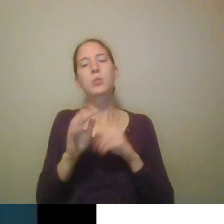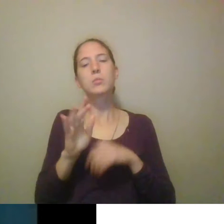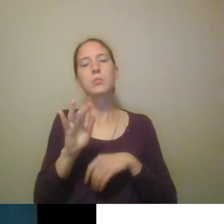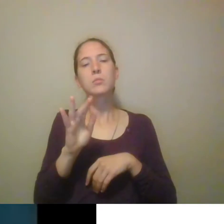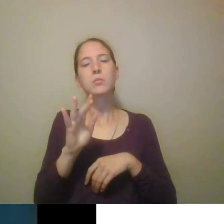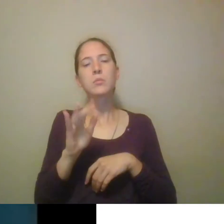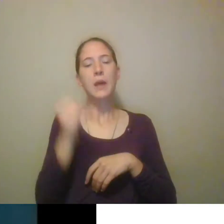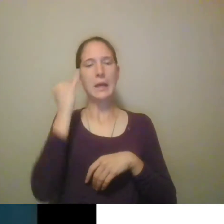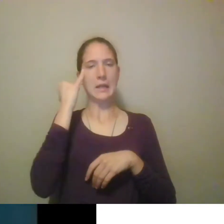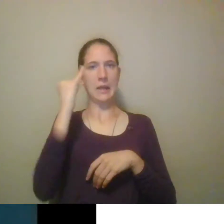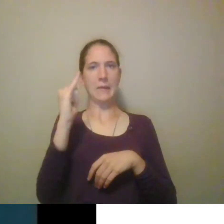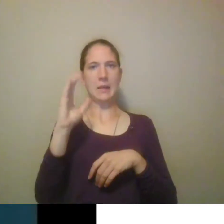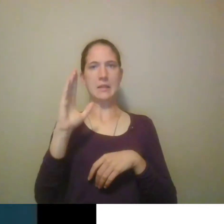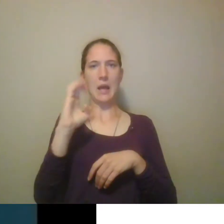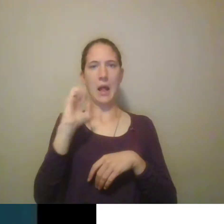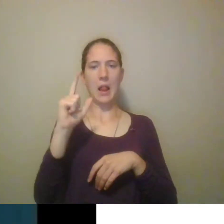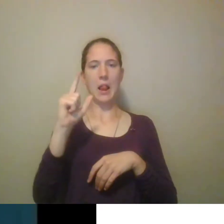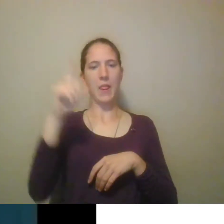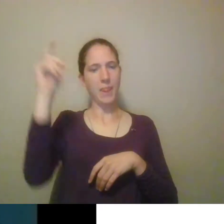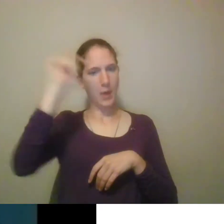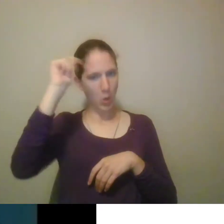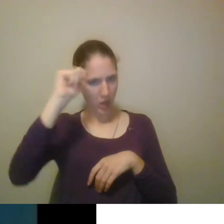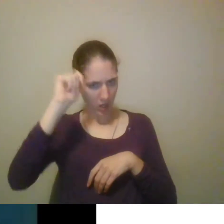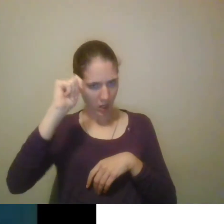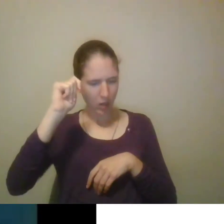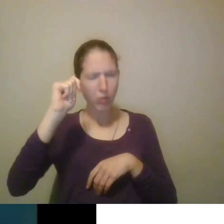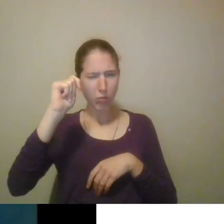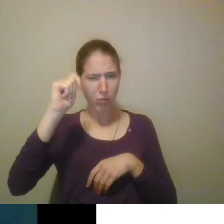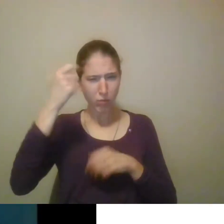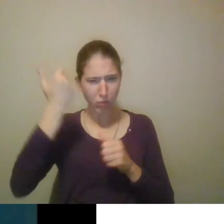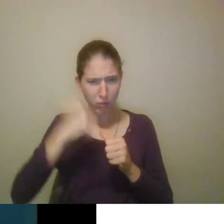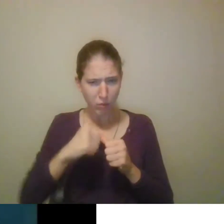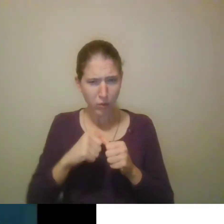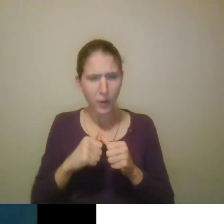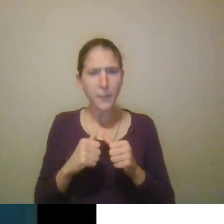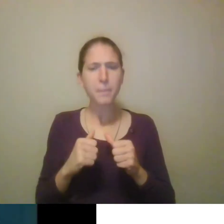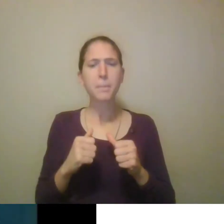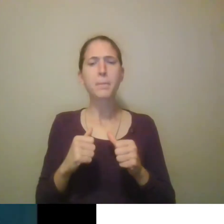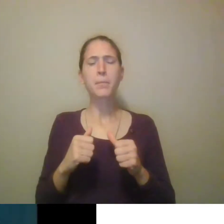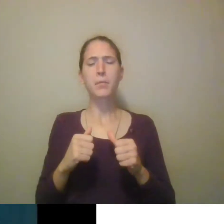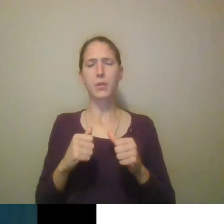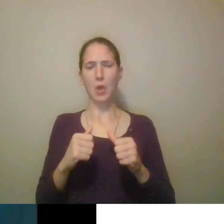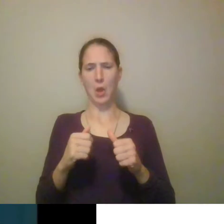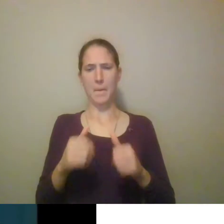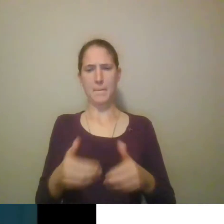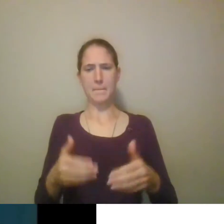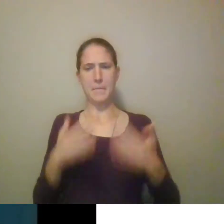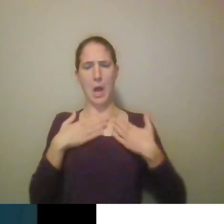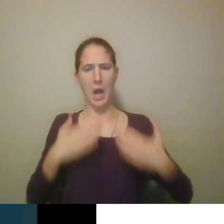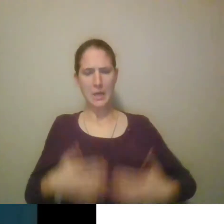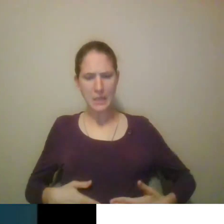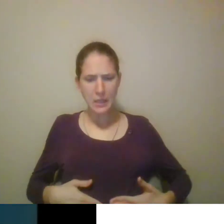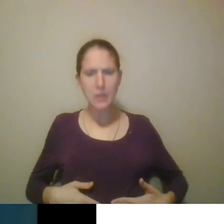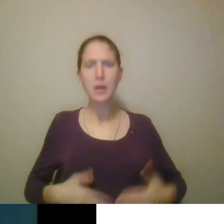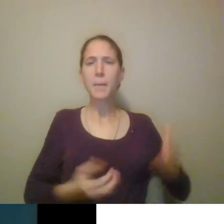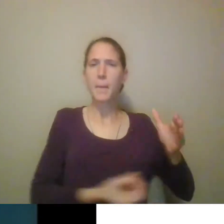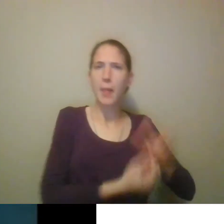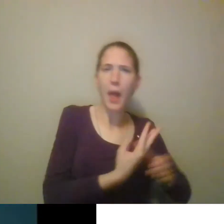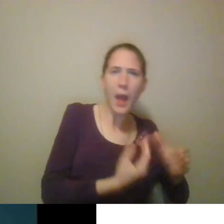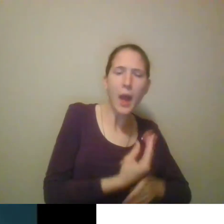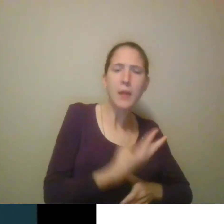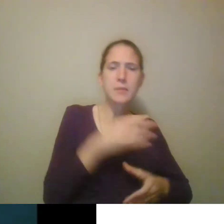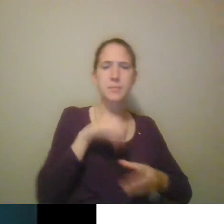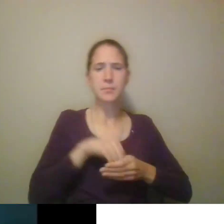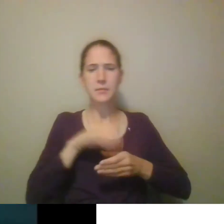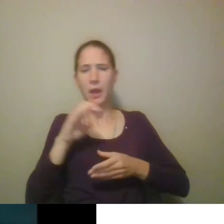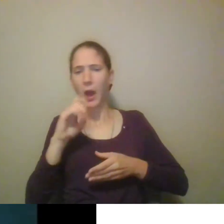the cell theory. In other words, the whole idea of how our organisms are built, and it falls under this idea called cell